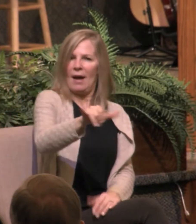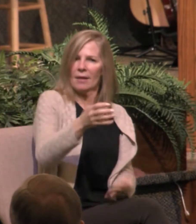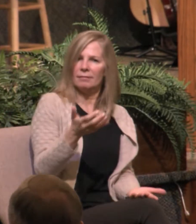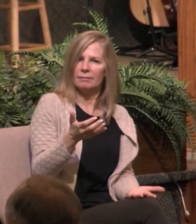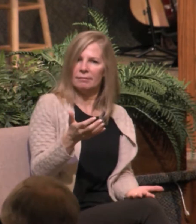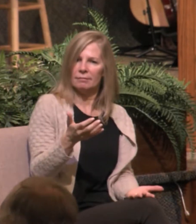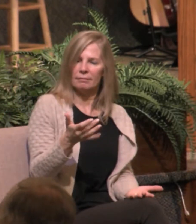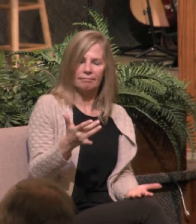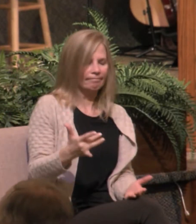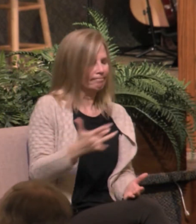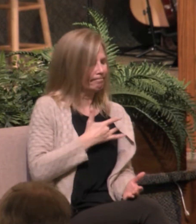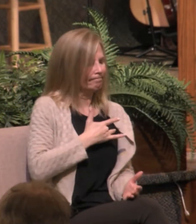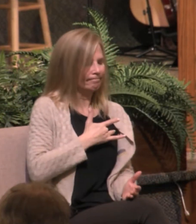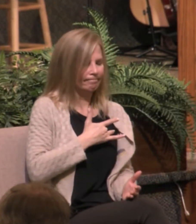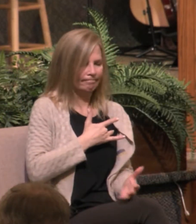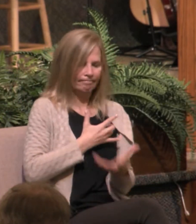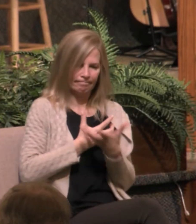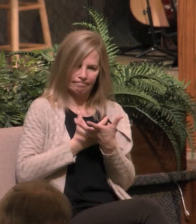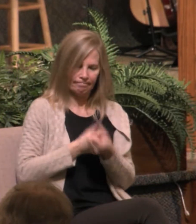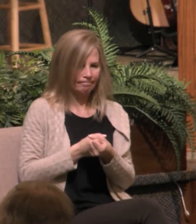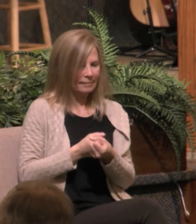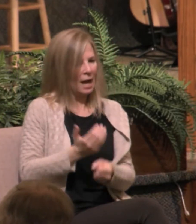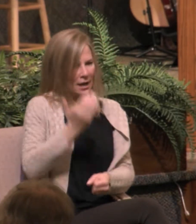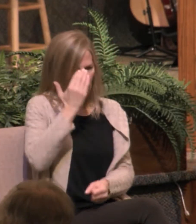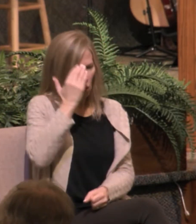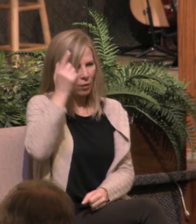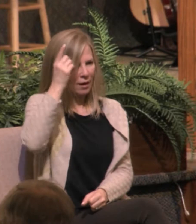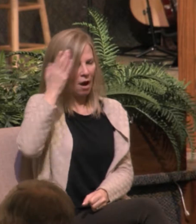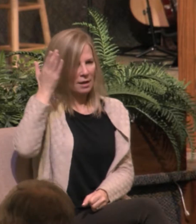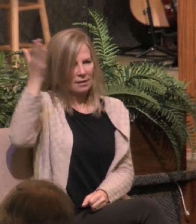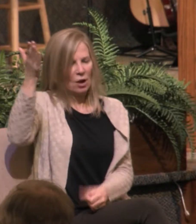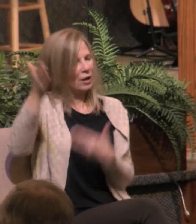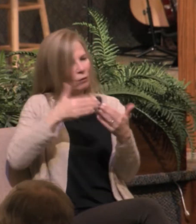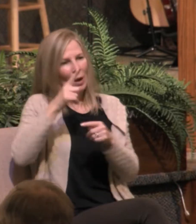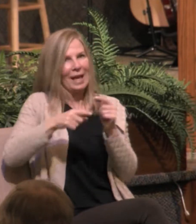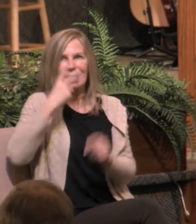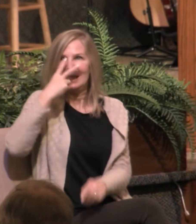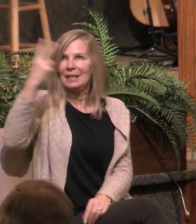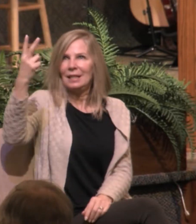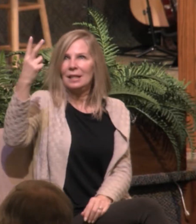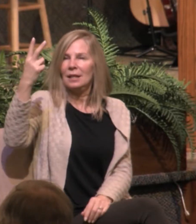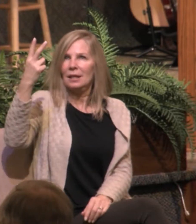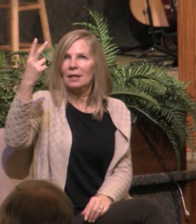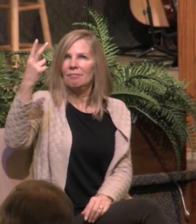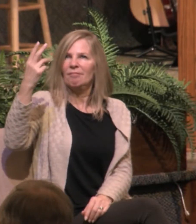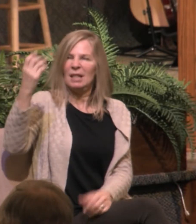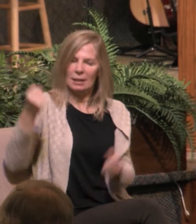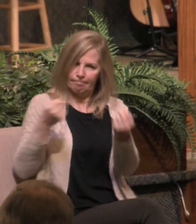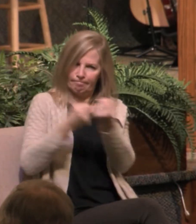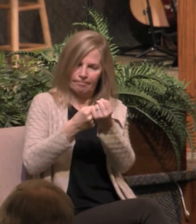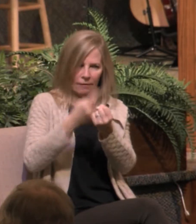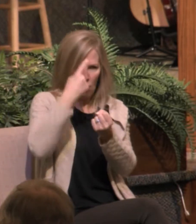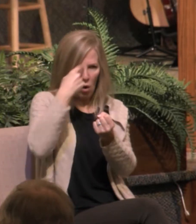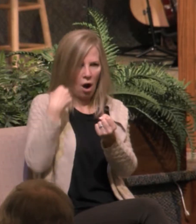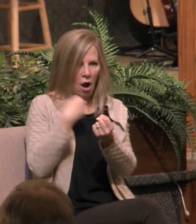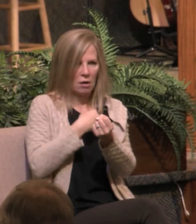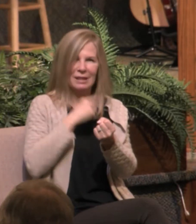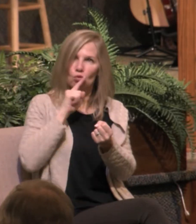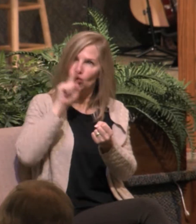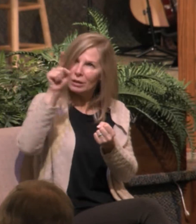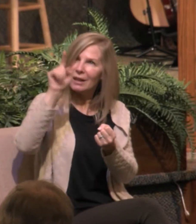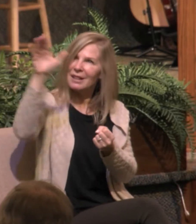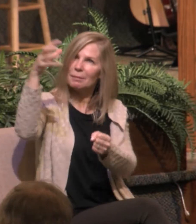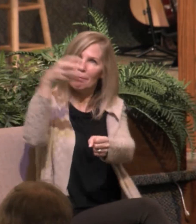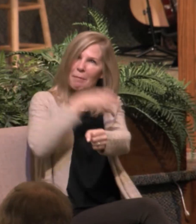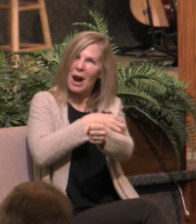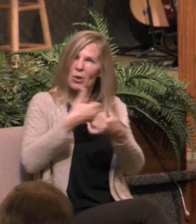The conviction that the God that we can't see is there for us. The conviction that the God we can't see is real, that his